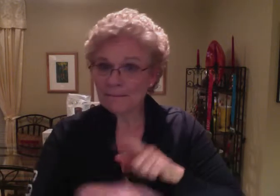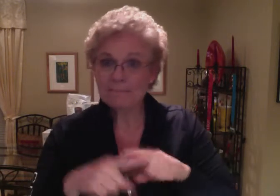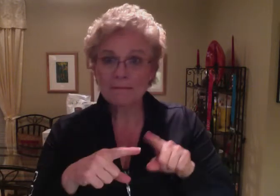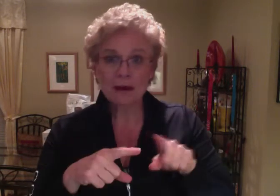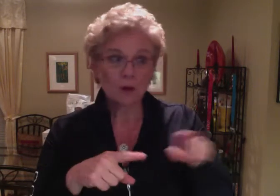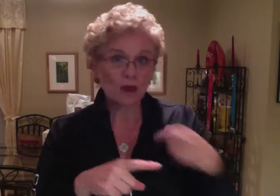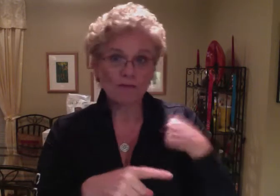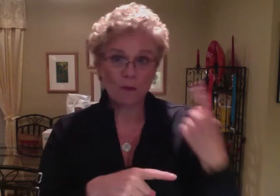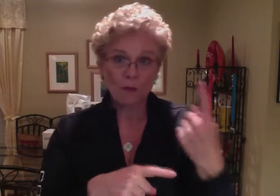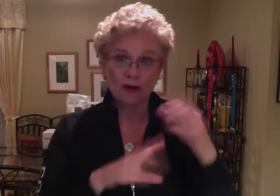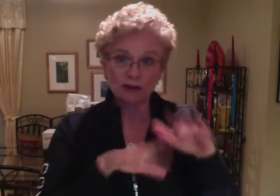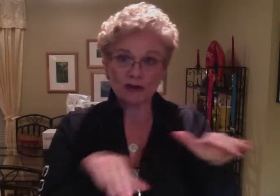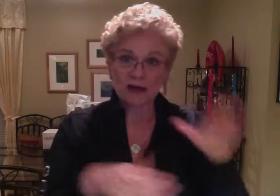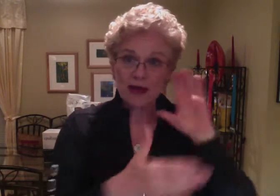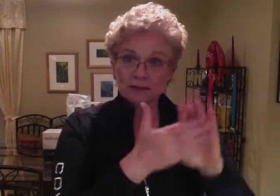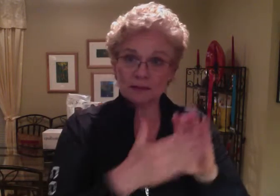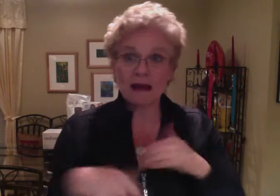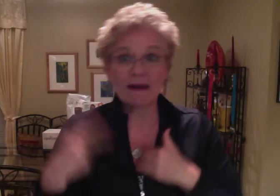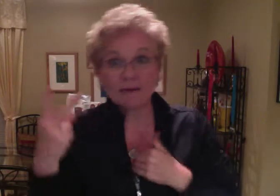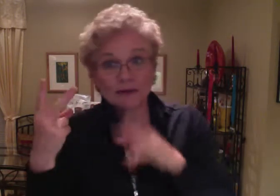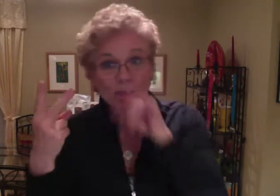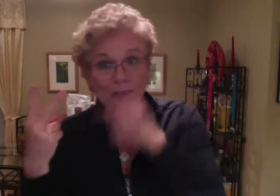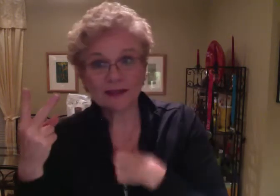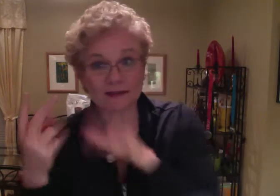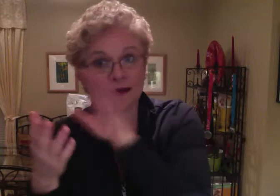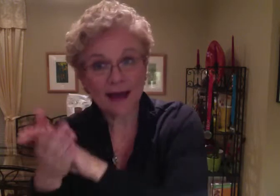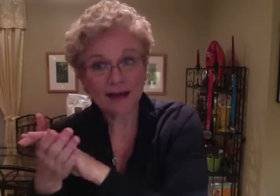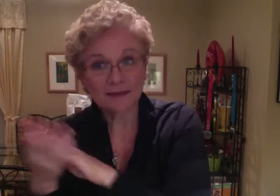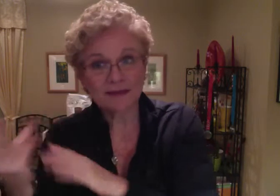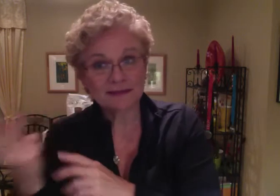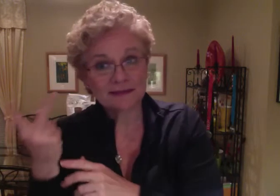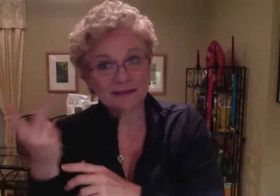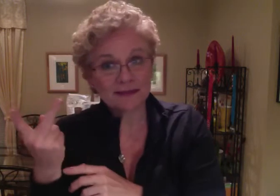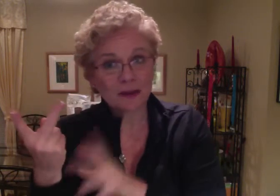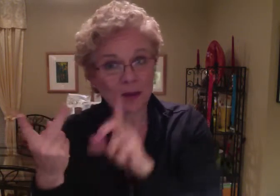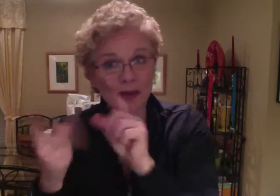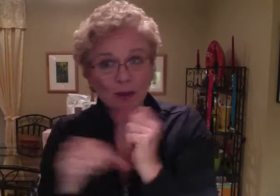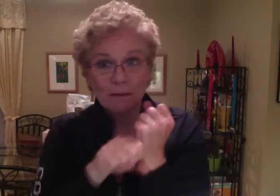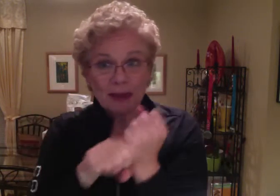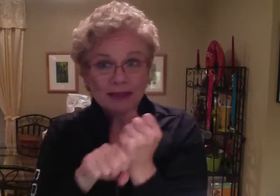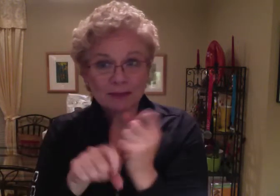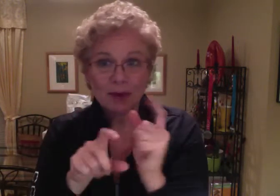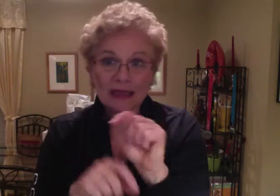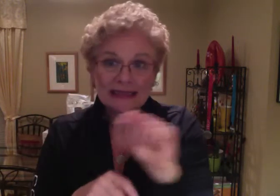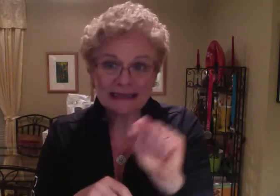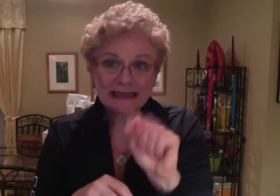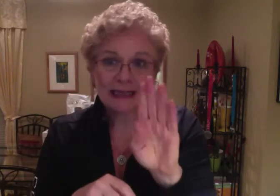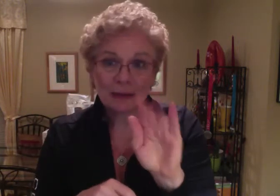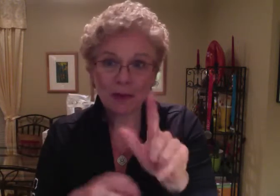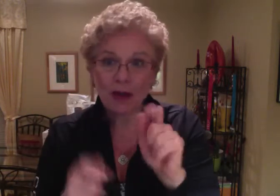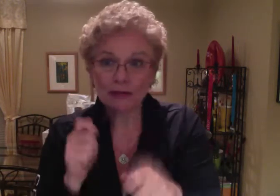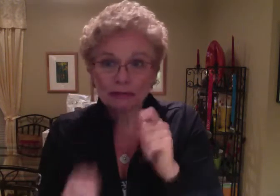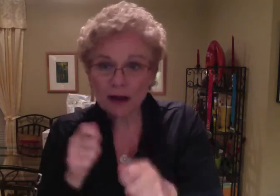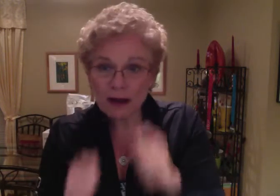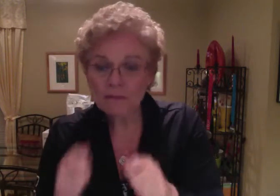one child and a husband. I have 2 kids, you know, and a husband, and we do baseball, t-ball, drum. We do stuff at our church. We do